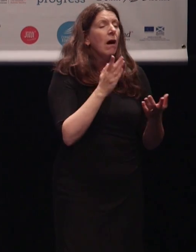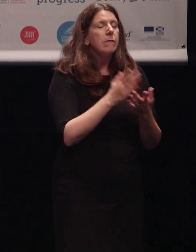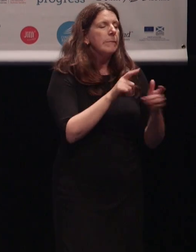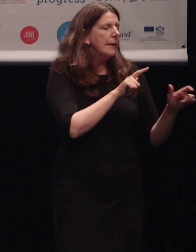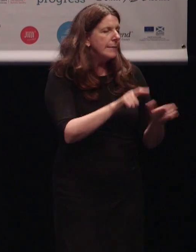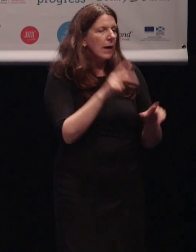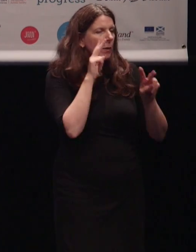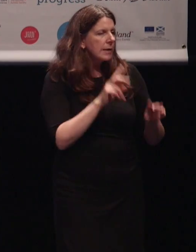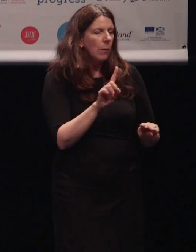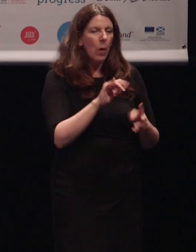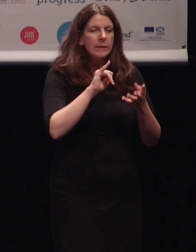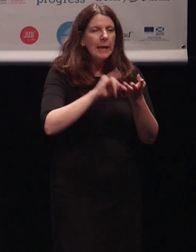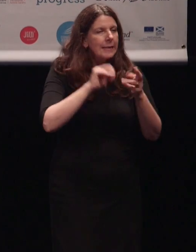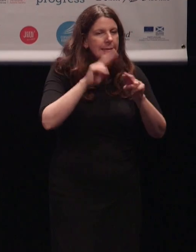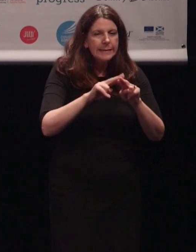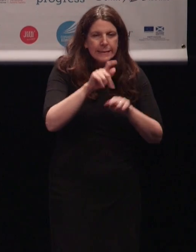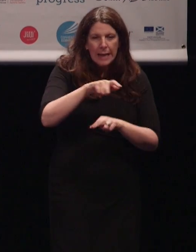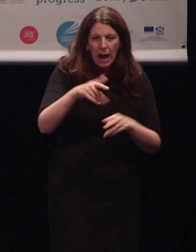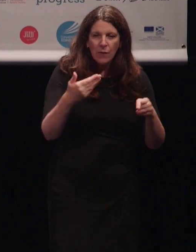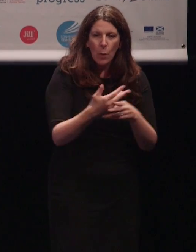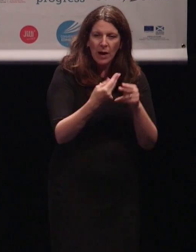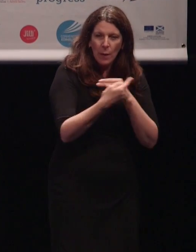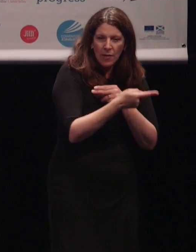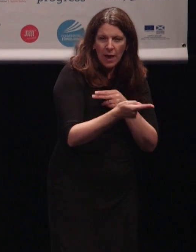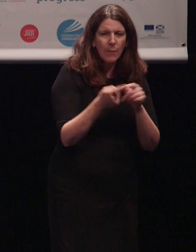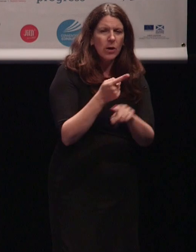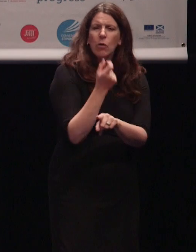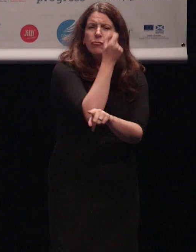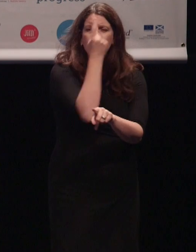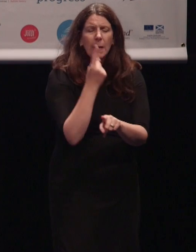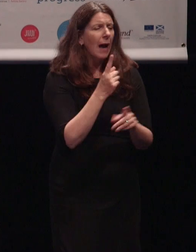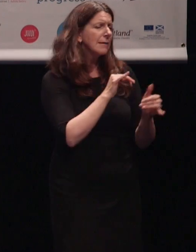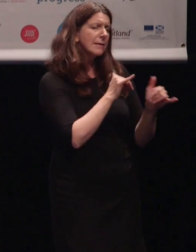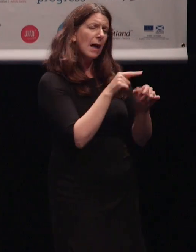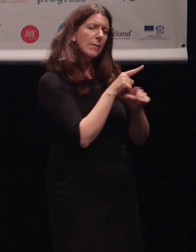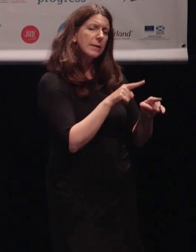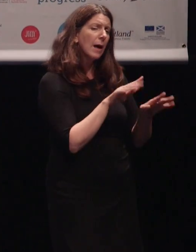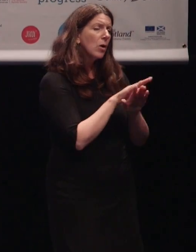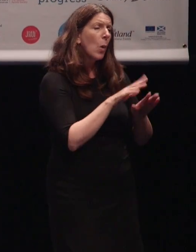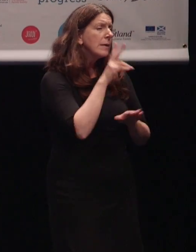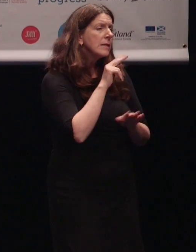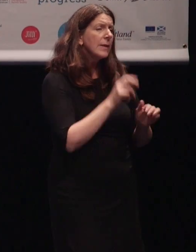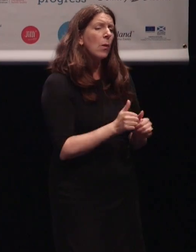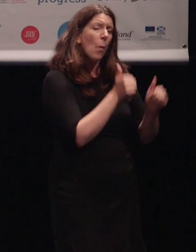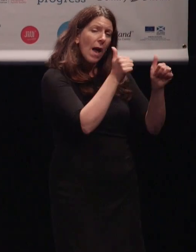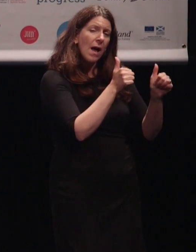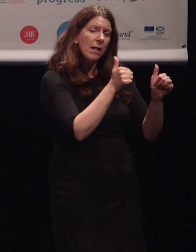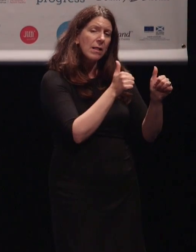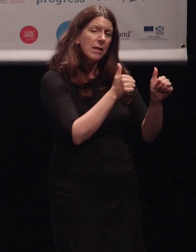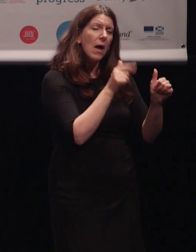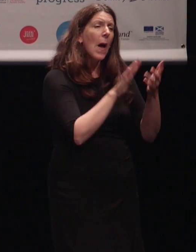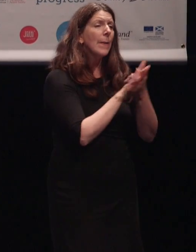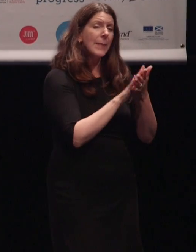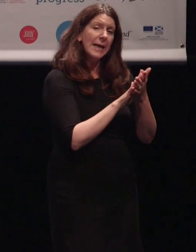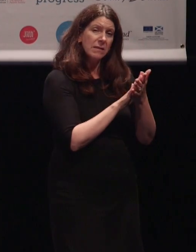that staff don't understand when the person actually speaks well that they need visual aids